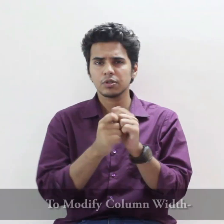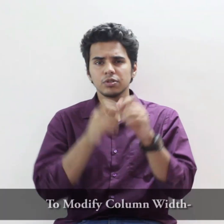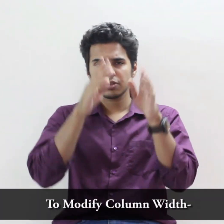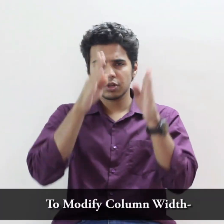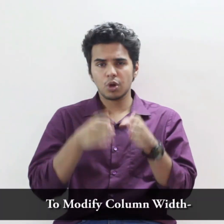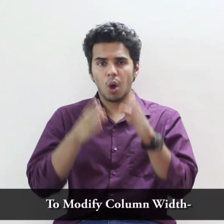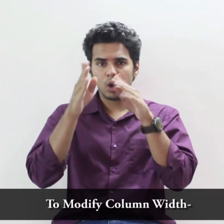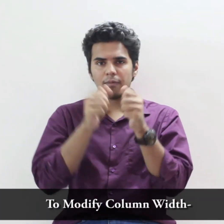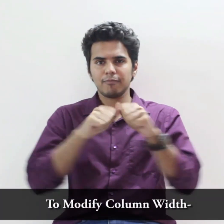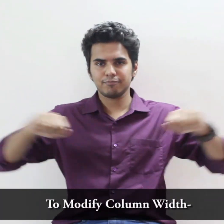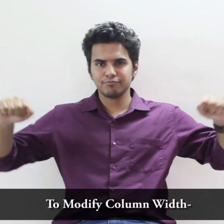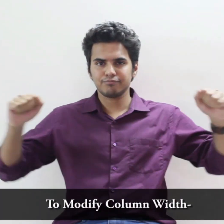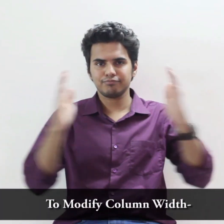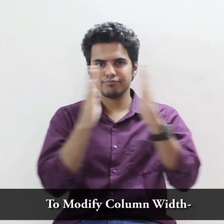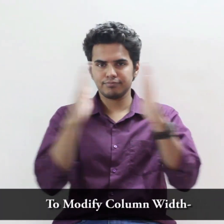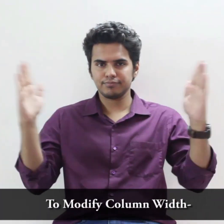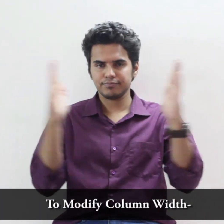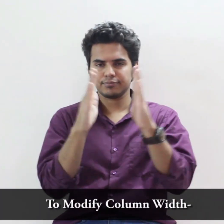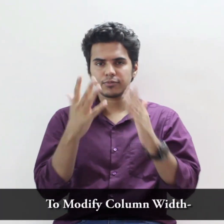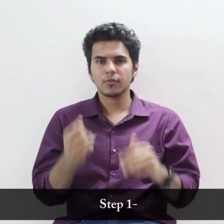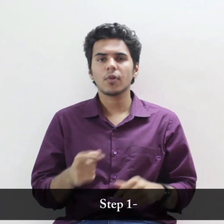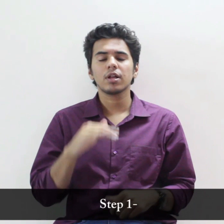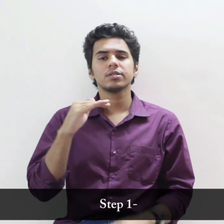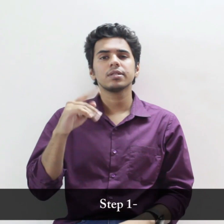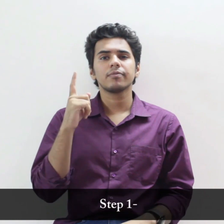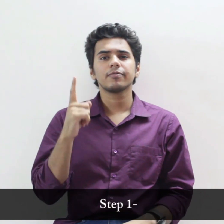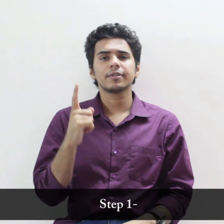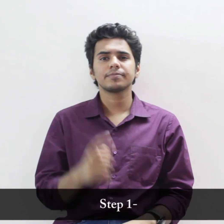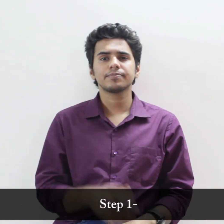To modify column width, Step 1.